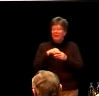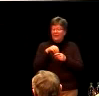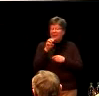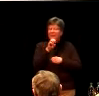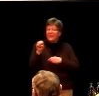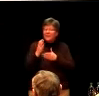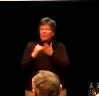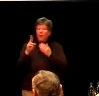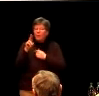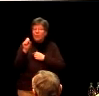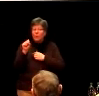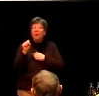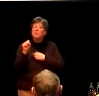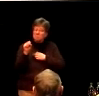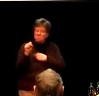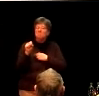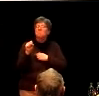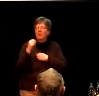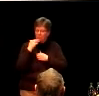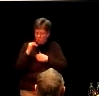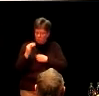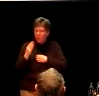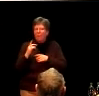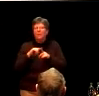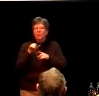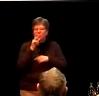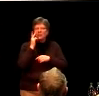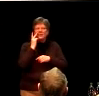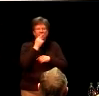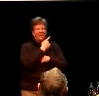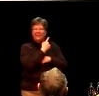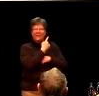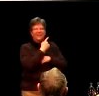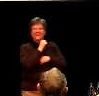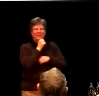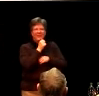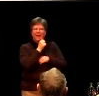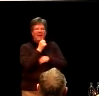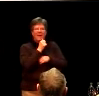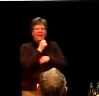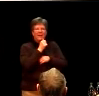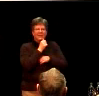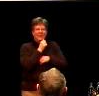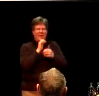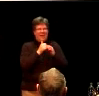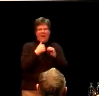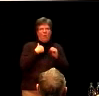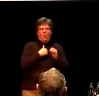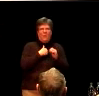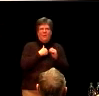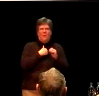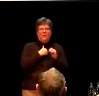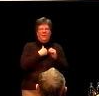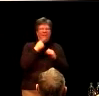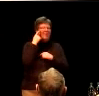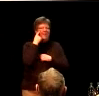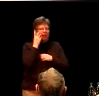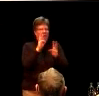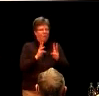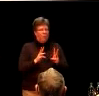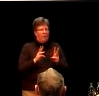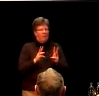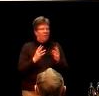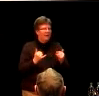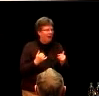part of the U.S., it does a fairly decent job. But you'll see that this is not really the way we think of the weather anymore. We think of it as a much